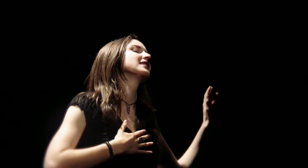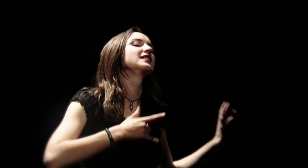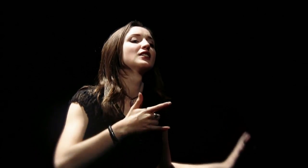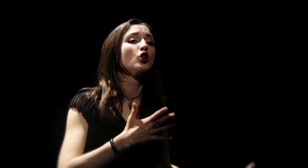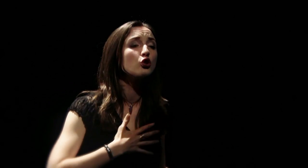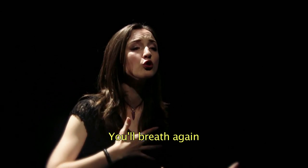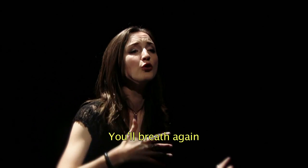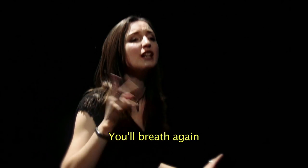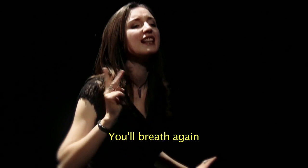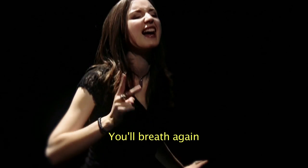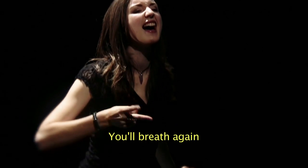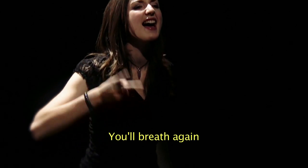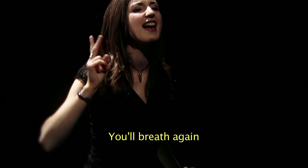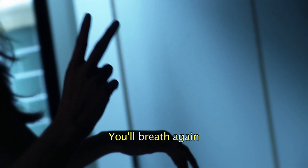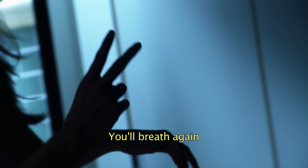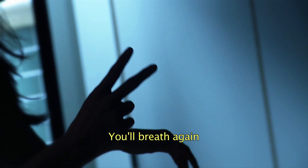You breathe again